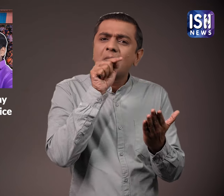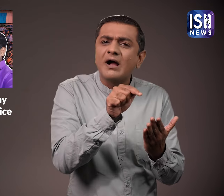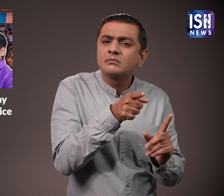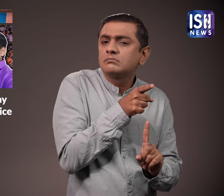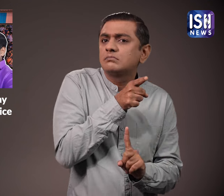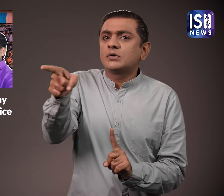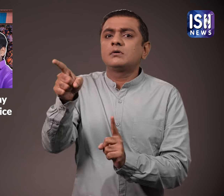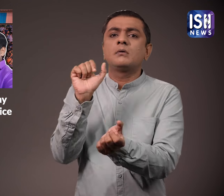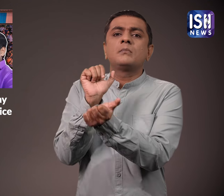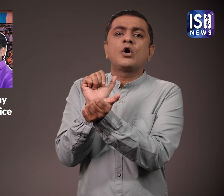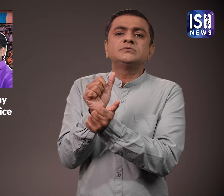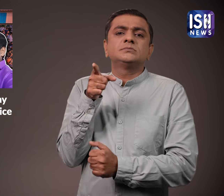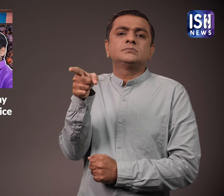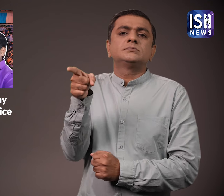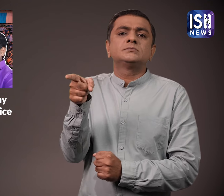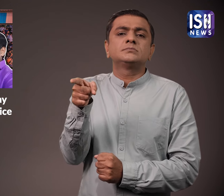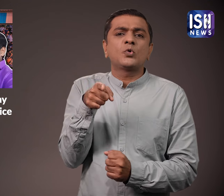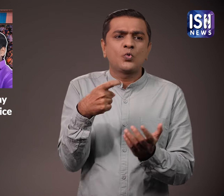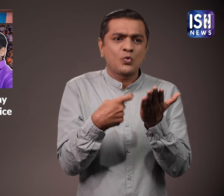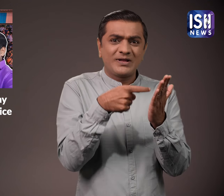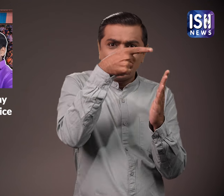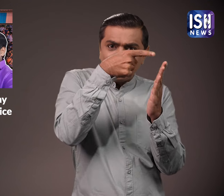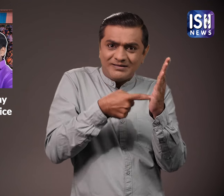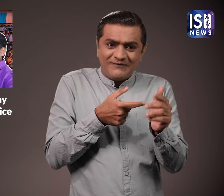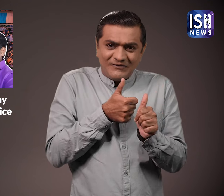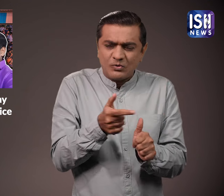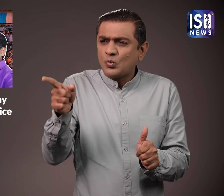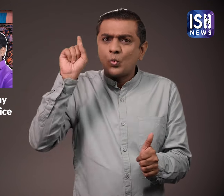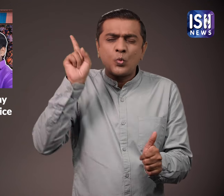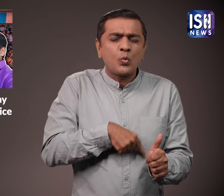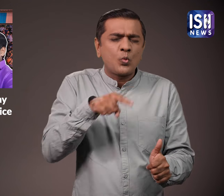and criticized the police investigation saying that they did not follow the rules.